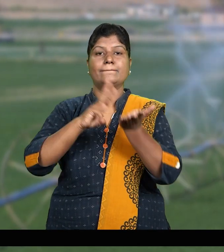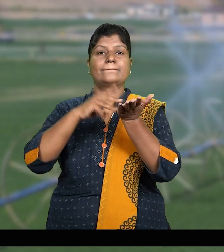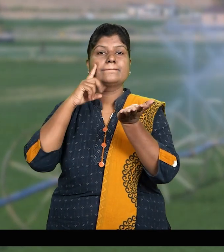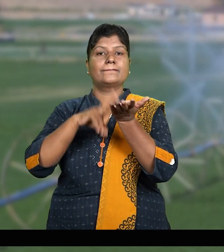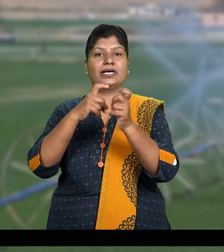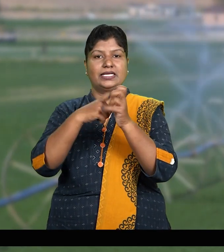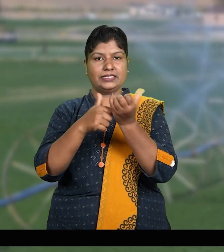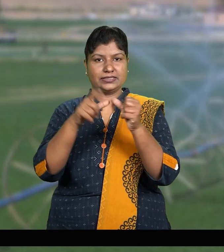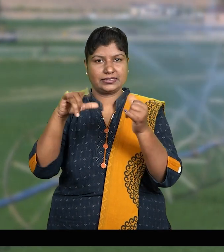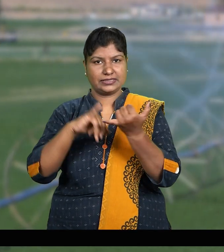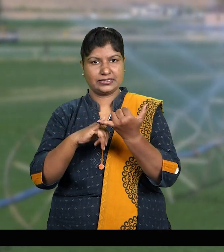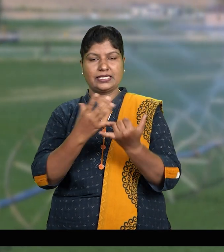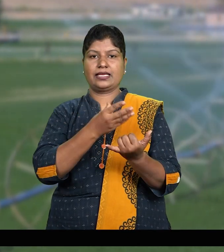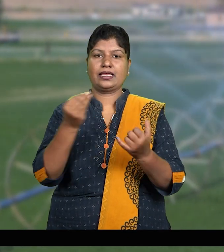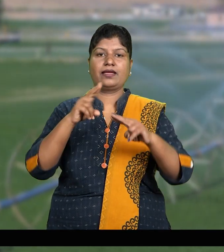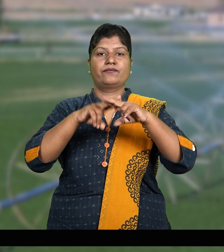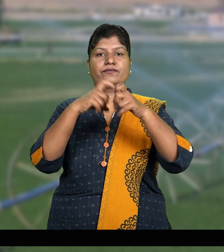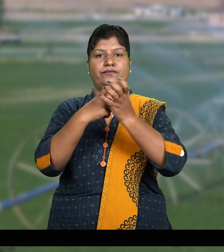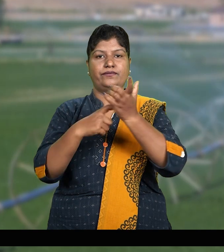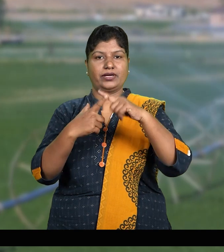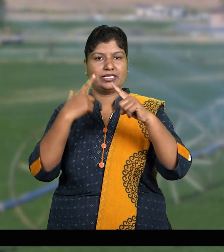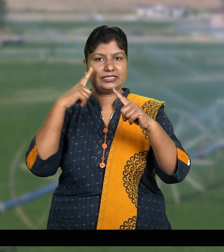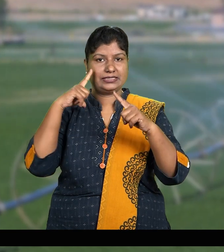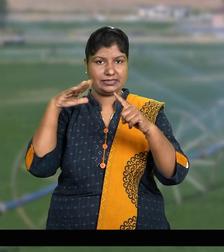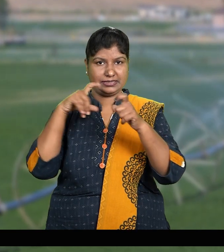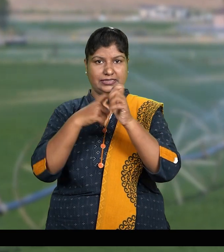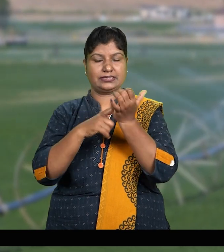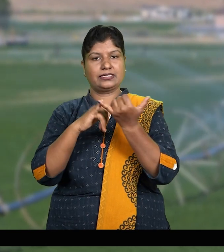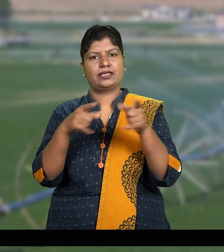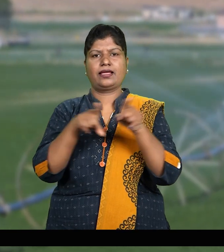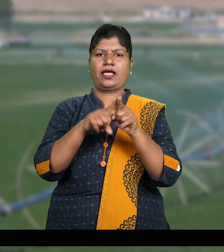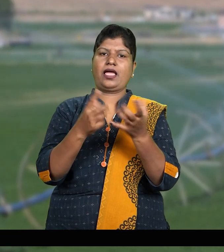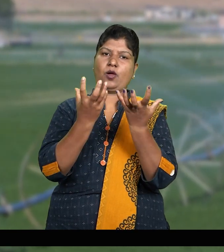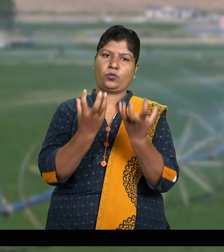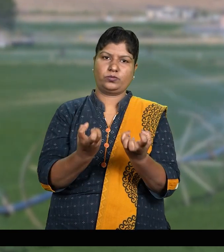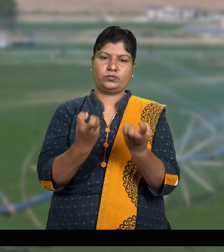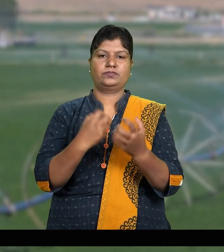minerals and fertilizers are also absorbed.